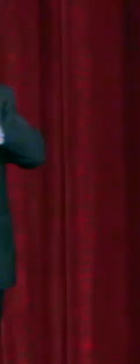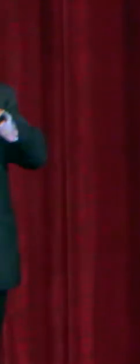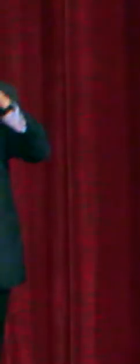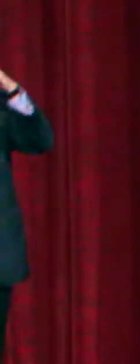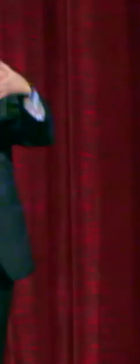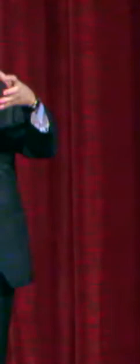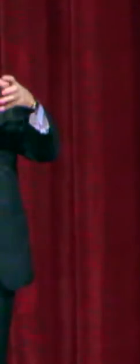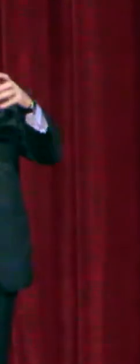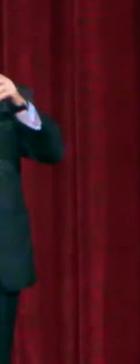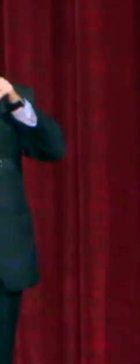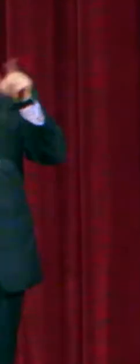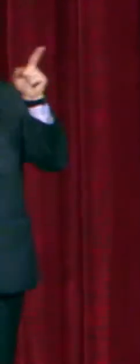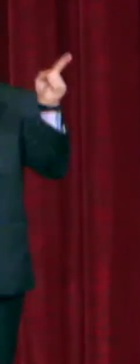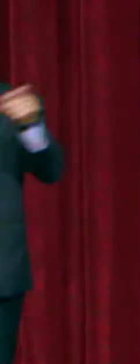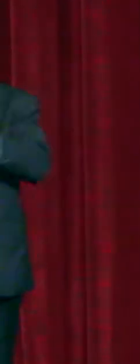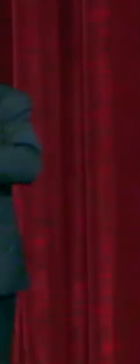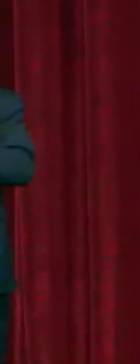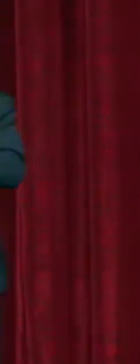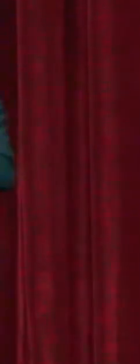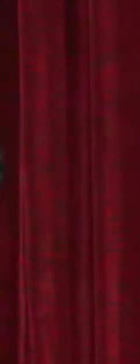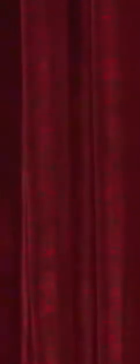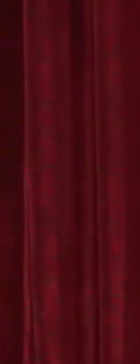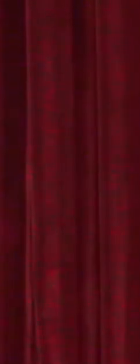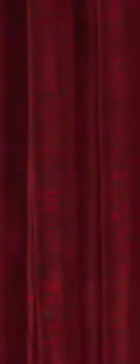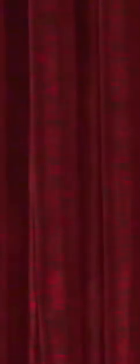This would be what we would use.